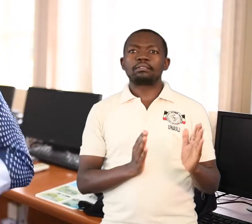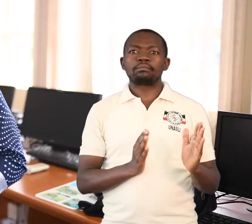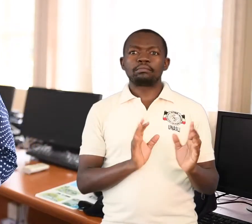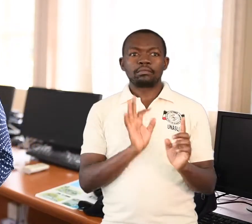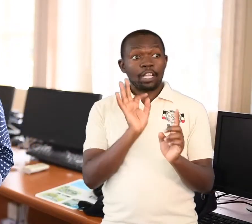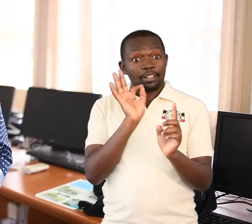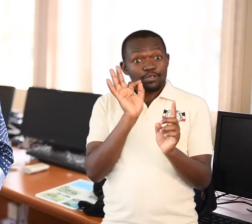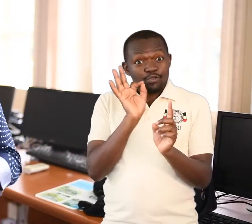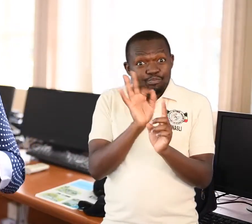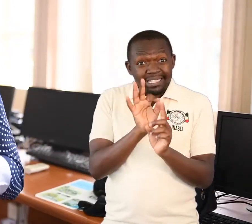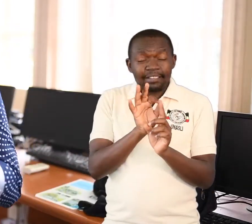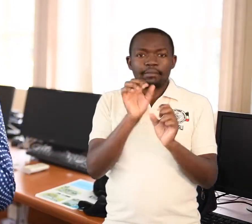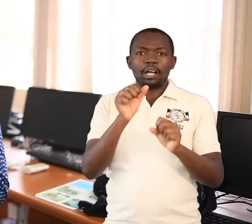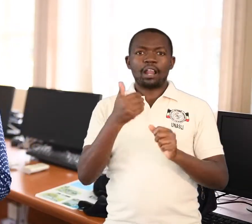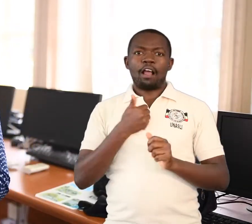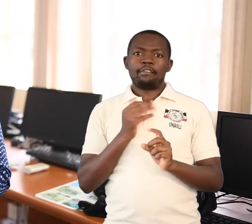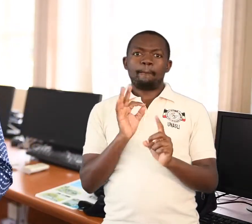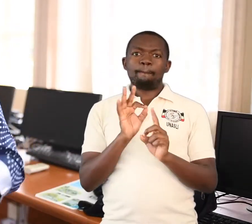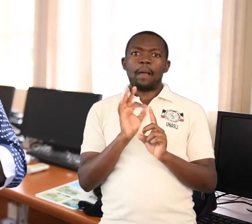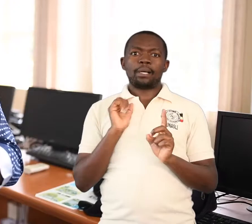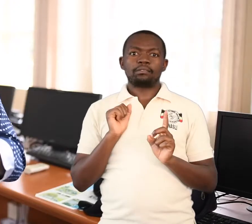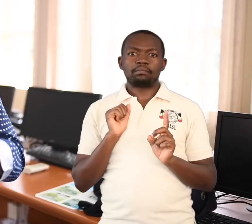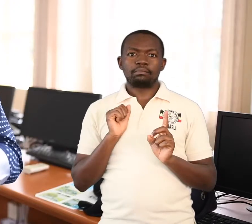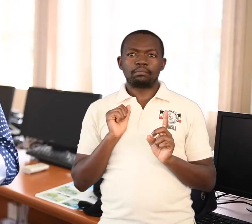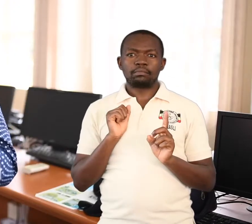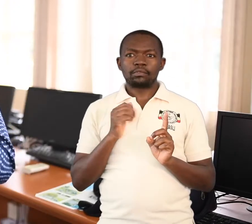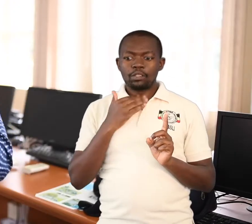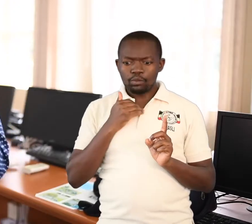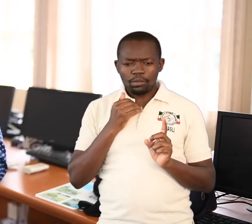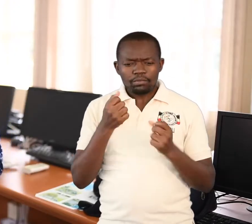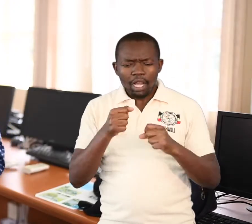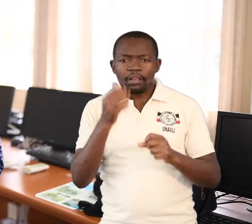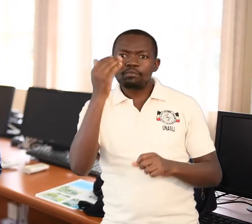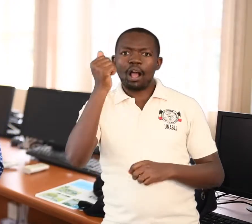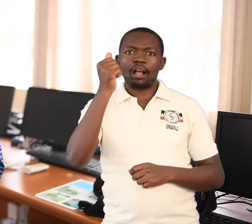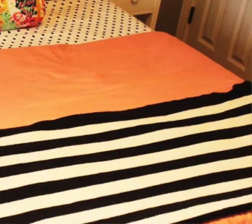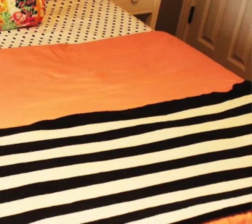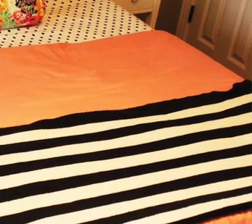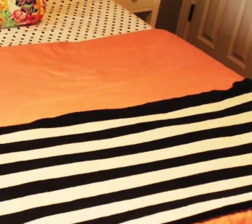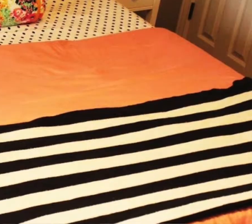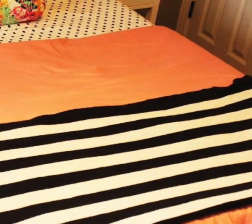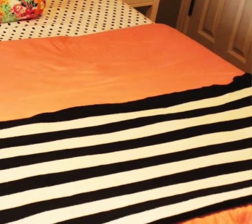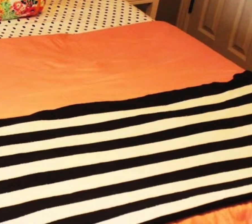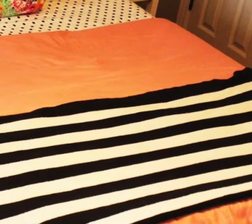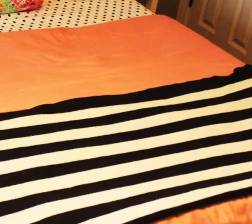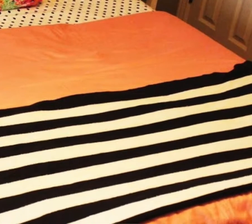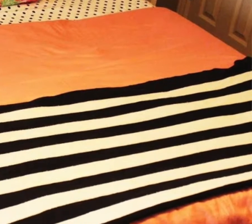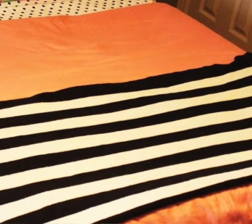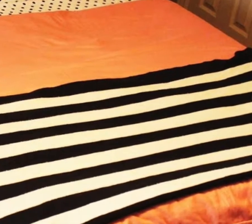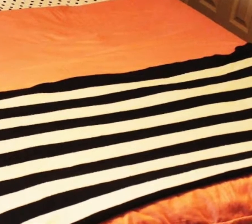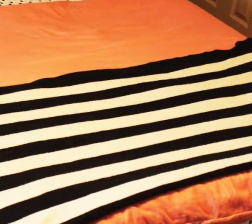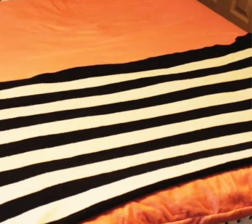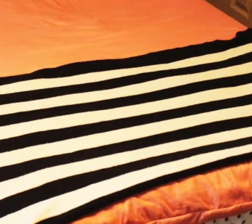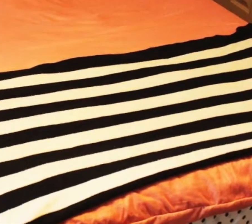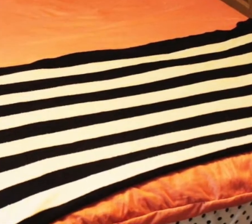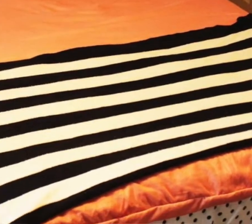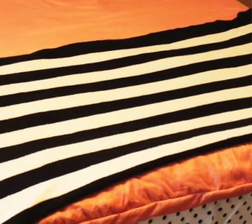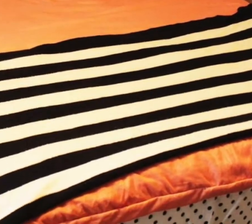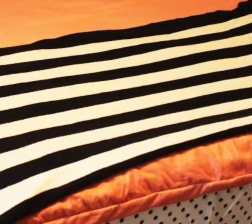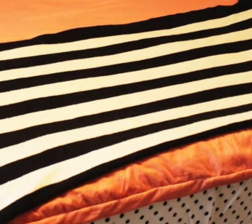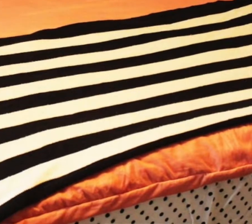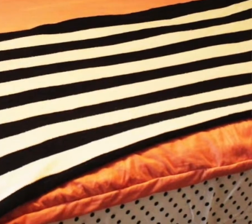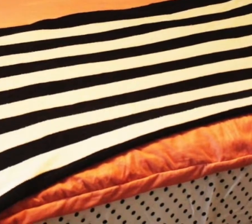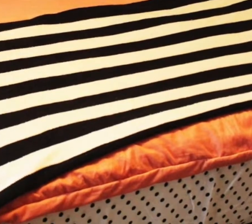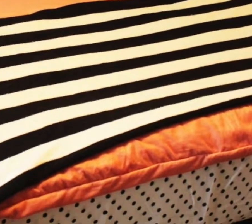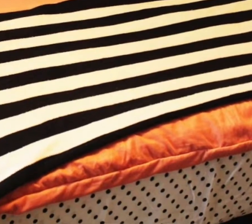specific purpose. It must have a purpose. Because if you think of folding your blanket, you are thinking of the time you come to sleep on the